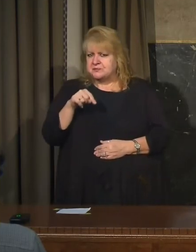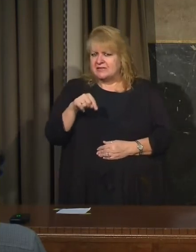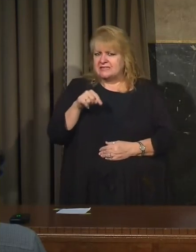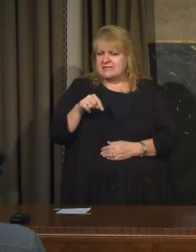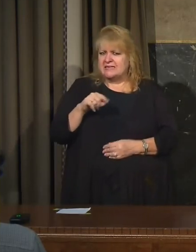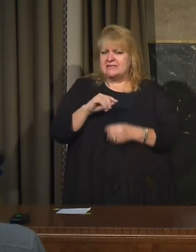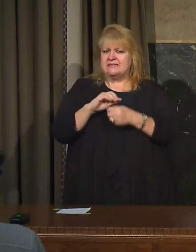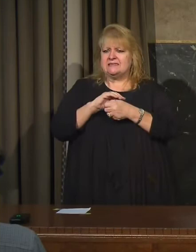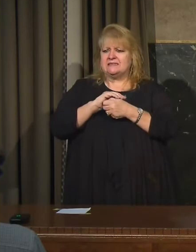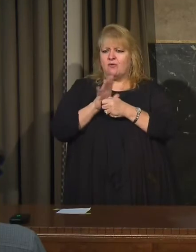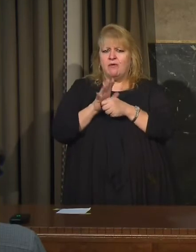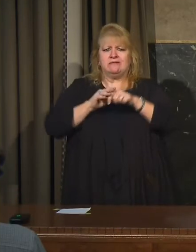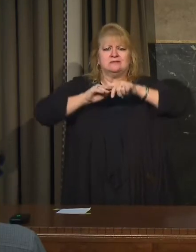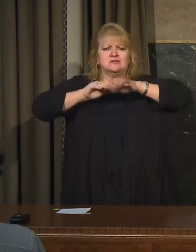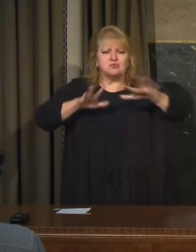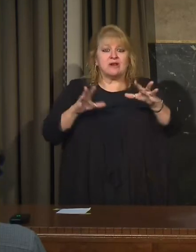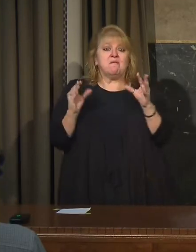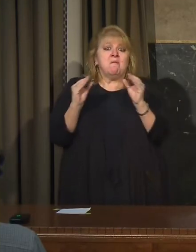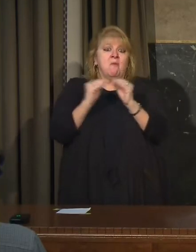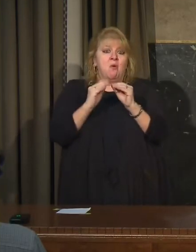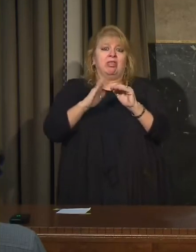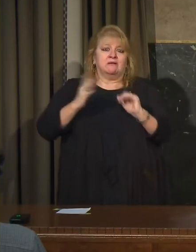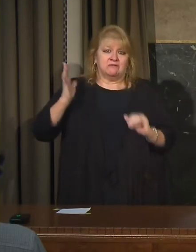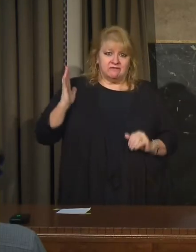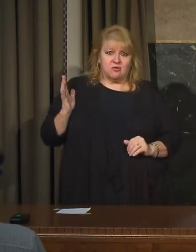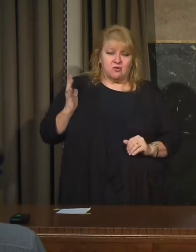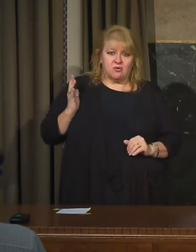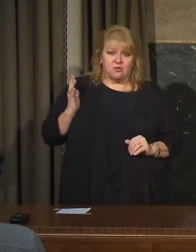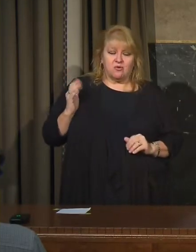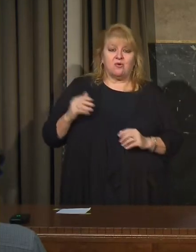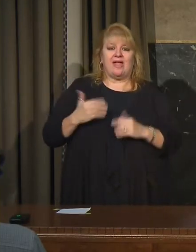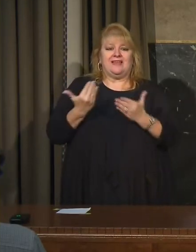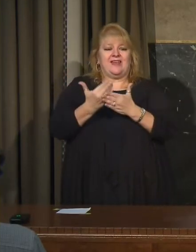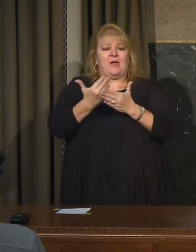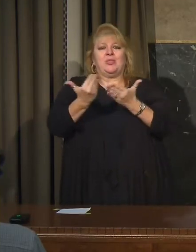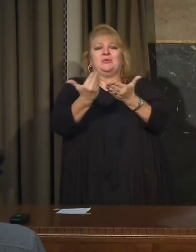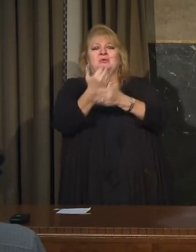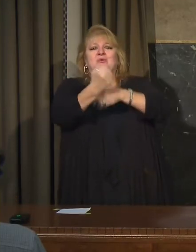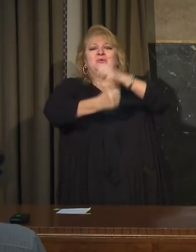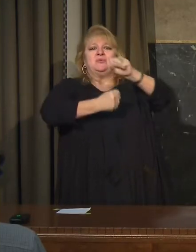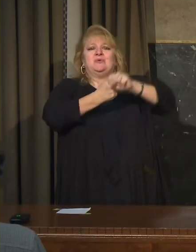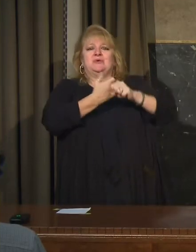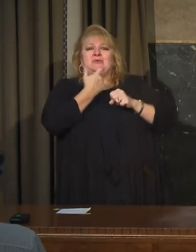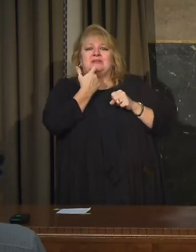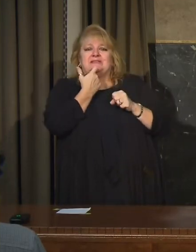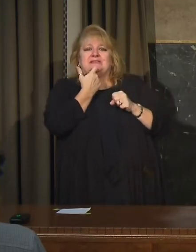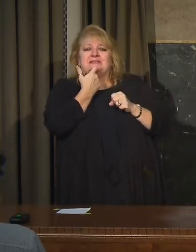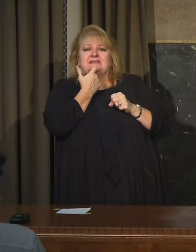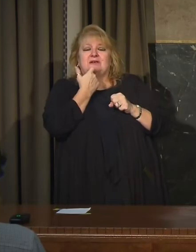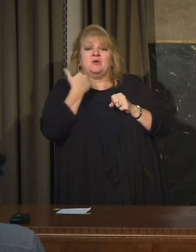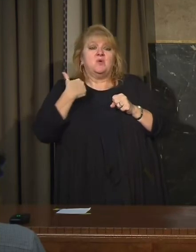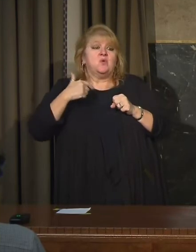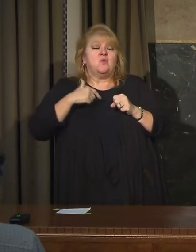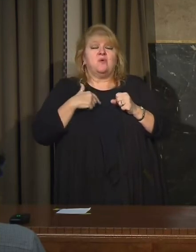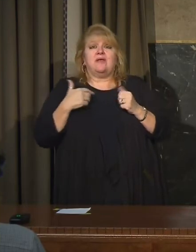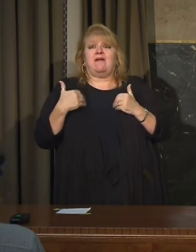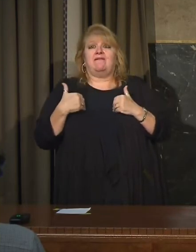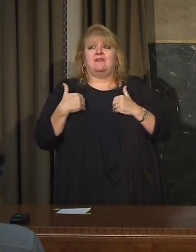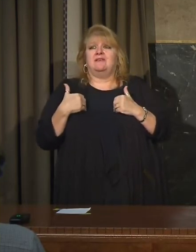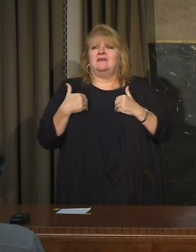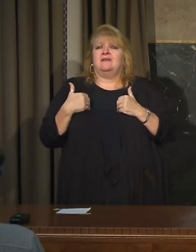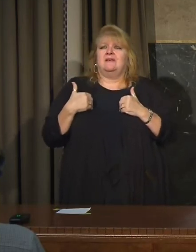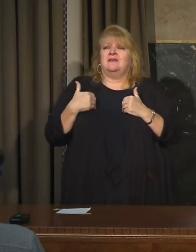it ever has before. And on the dawn of a new year, despite being in the middle of